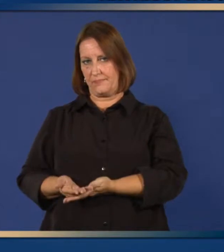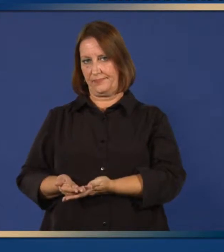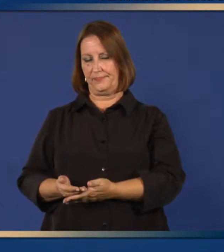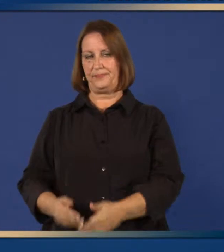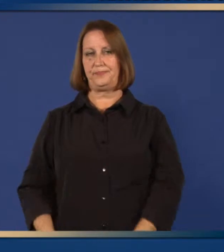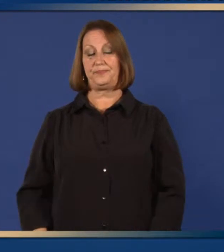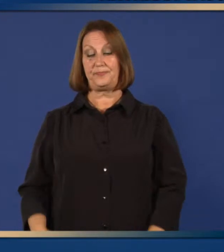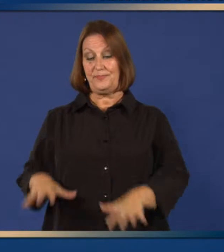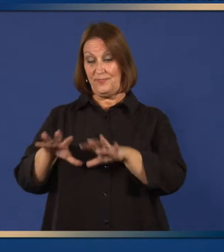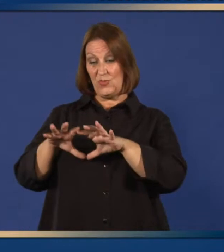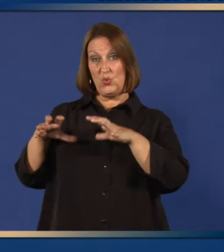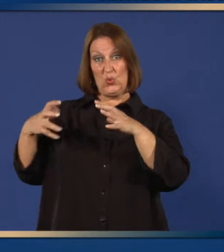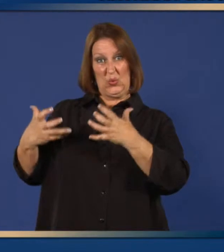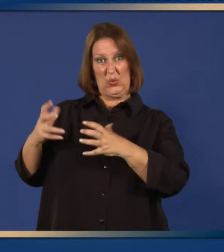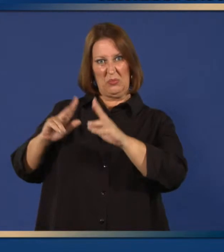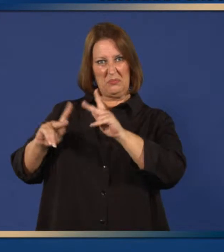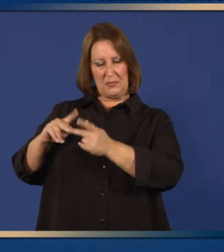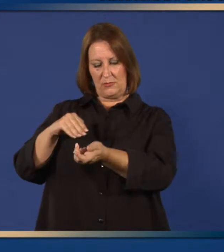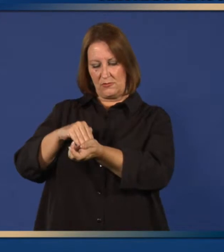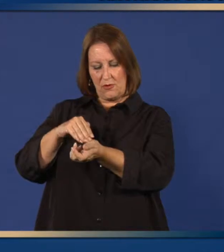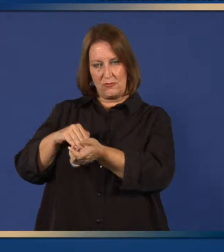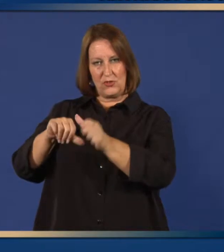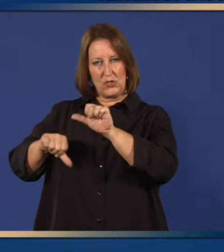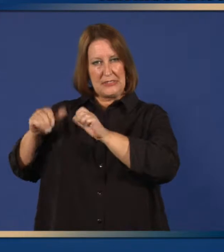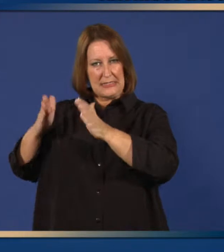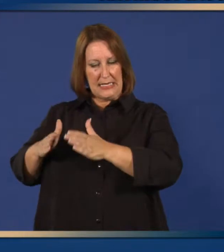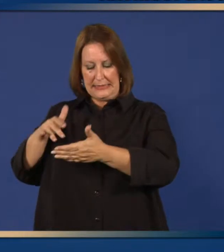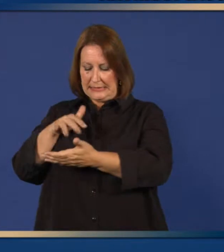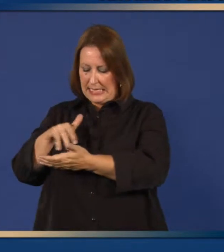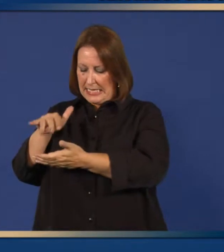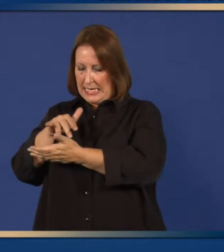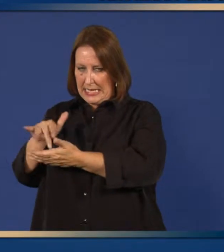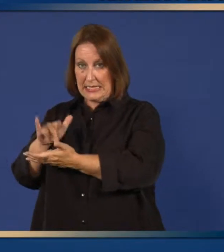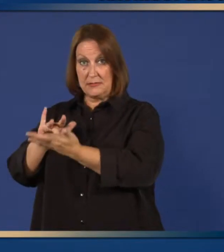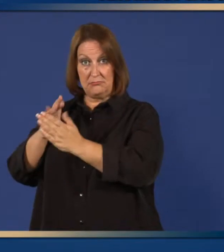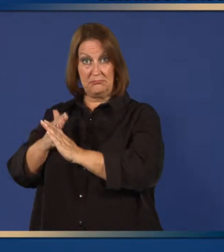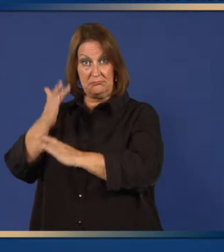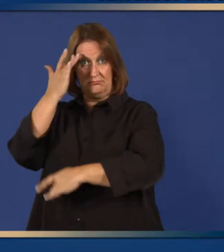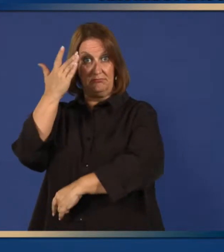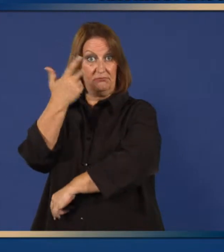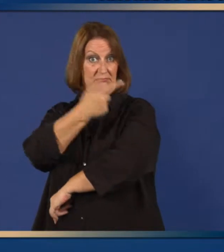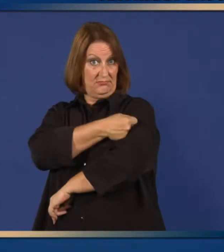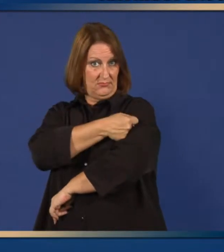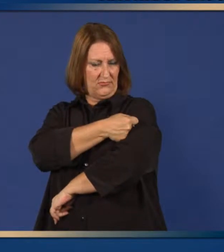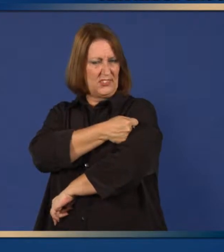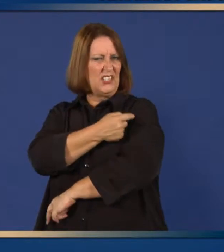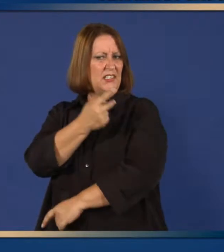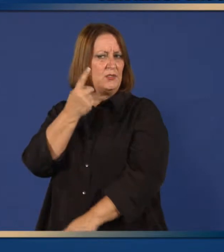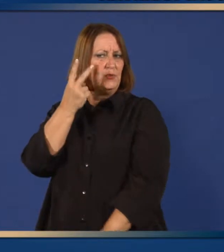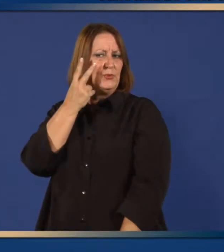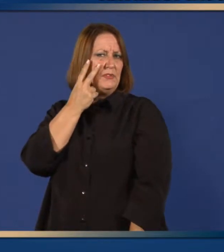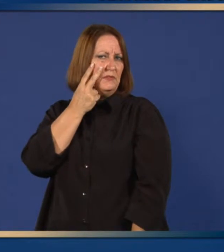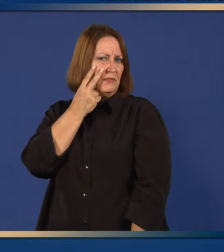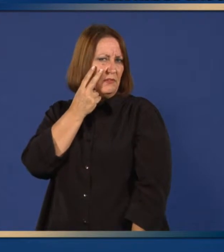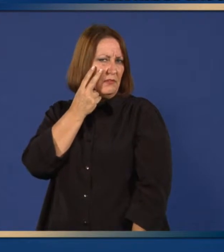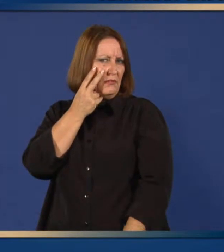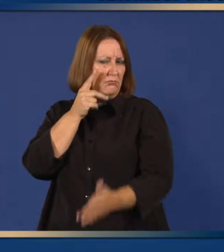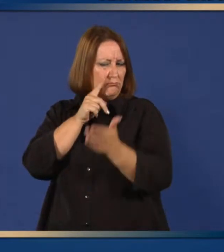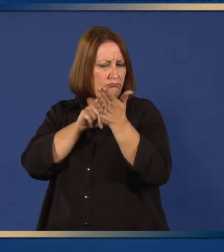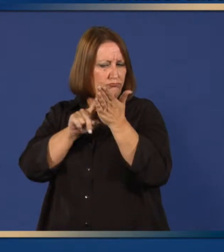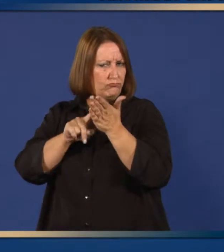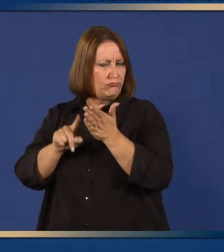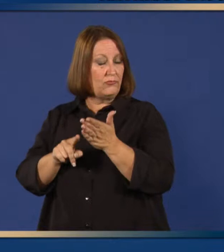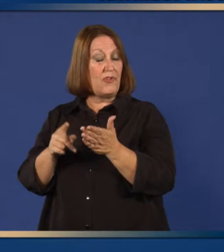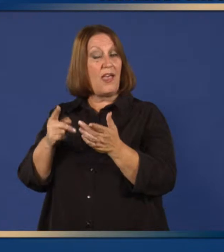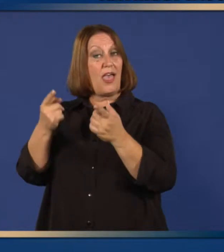Independent civilian committees have not found anthrax vaccination to be a factor in